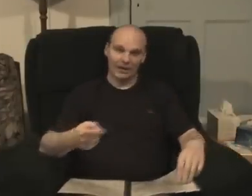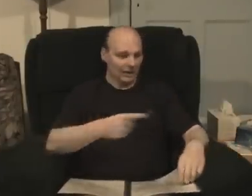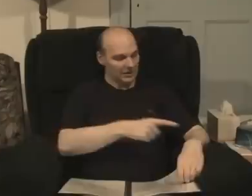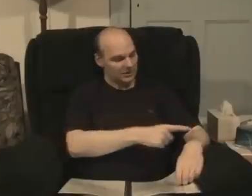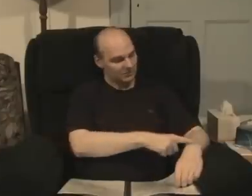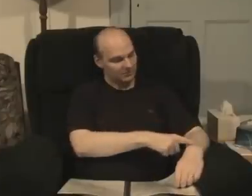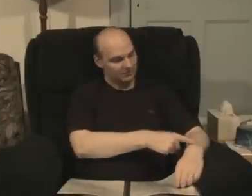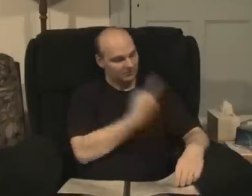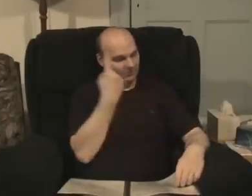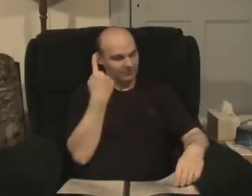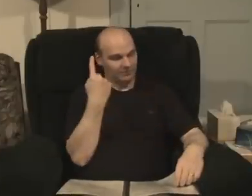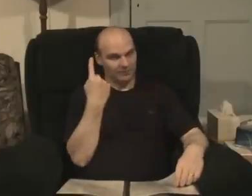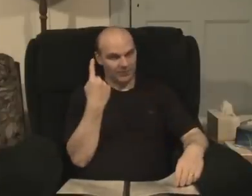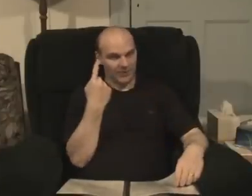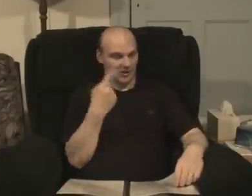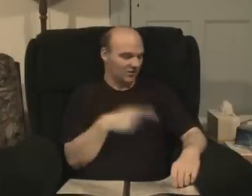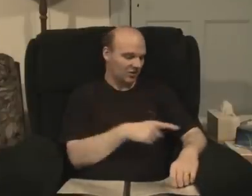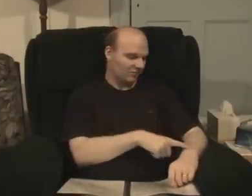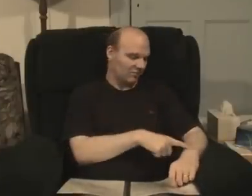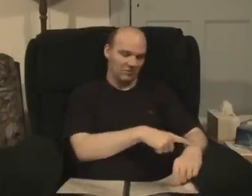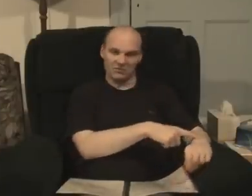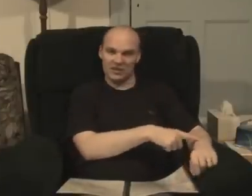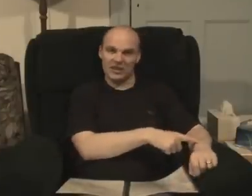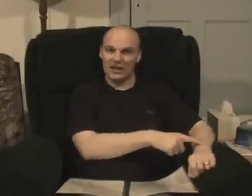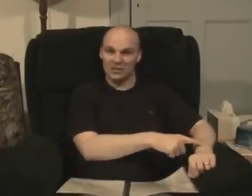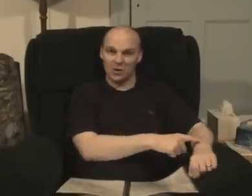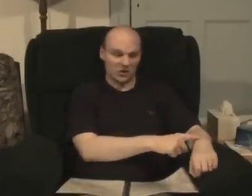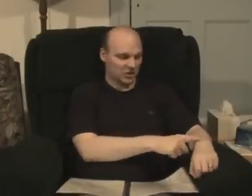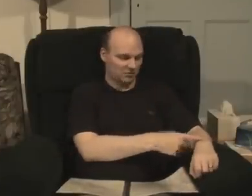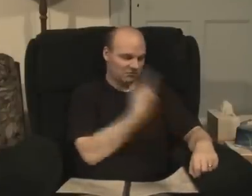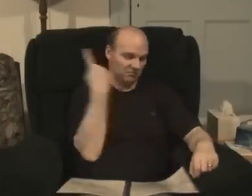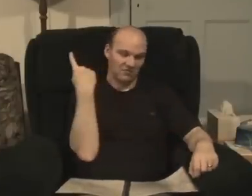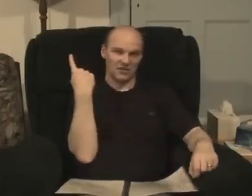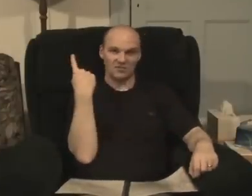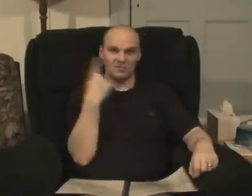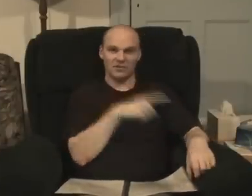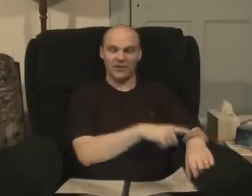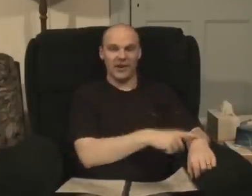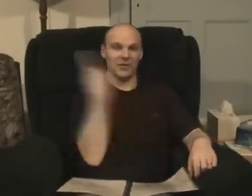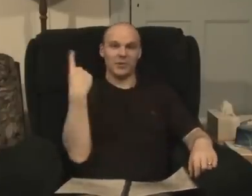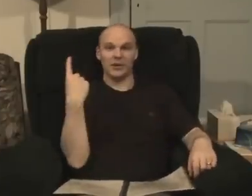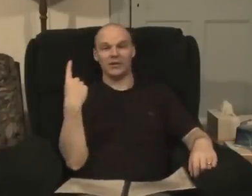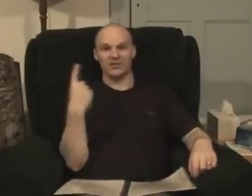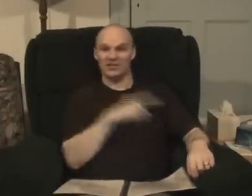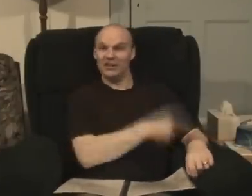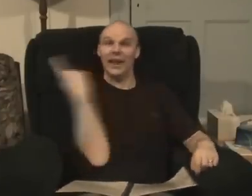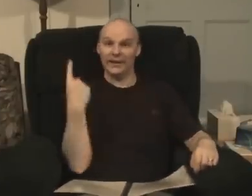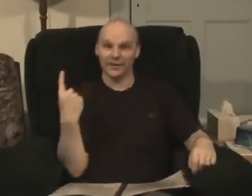And late. So indicating the watch, and let's throw that out the window because you're late.